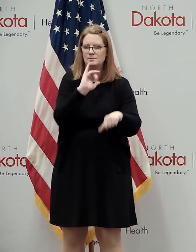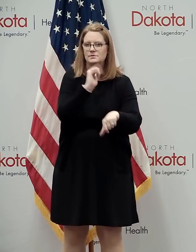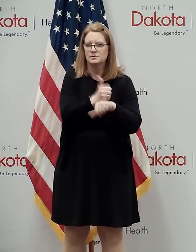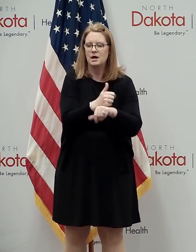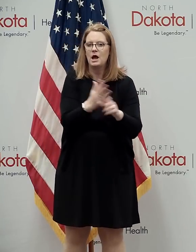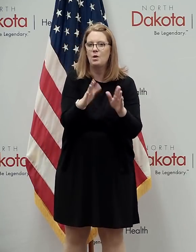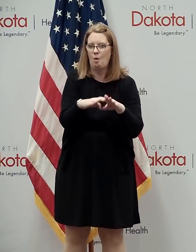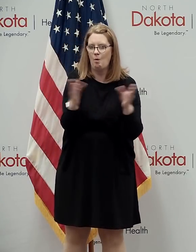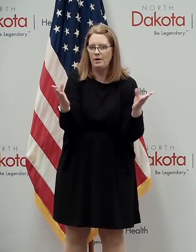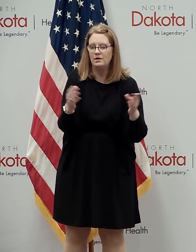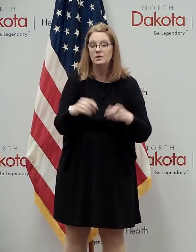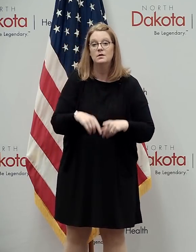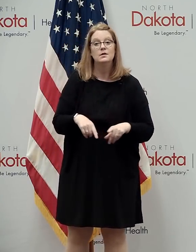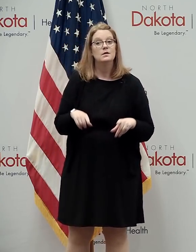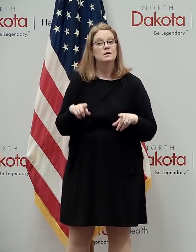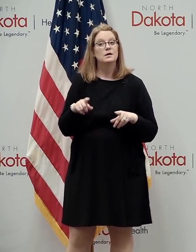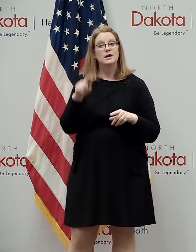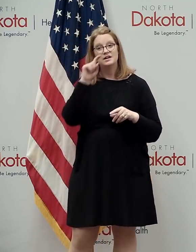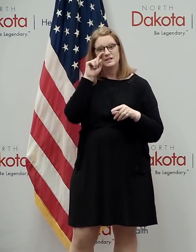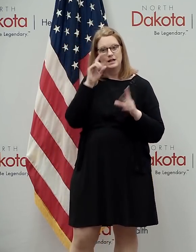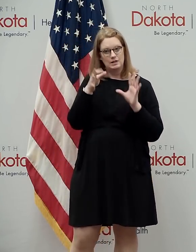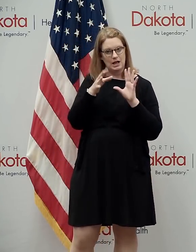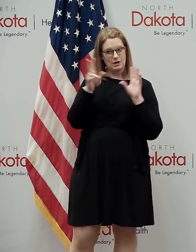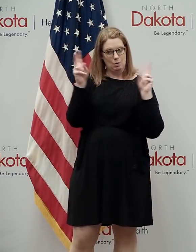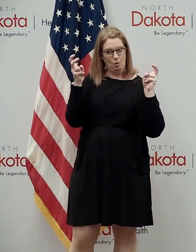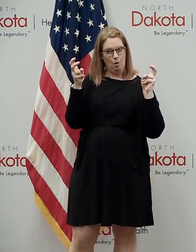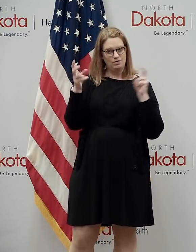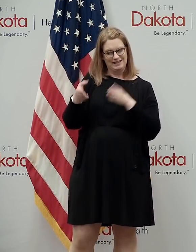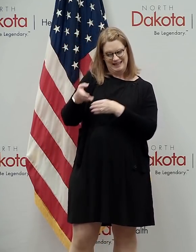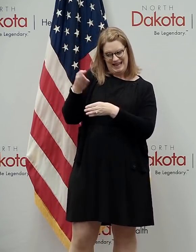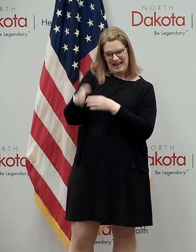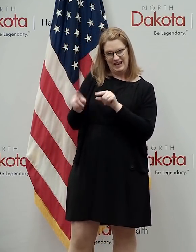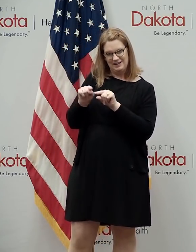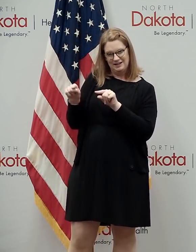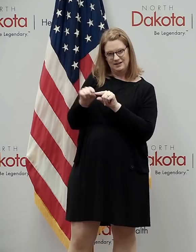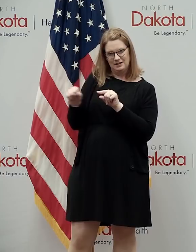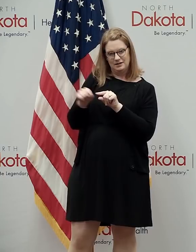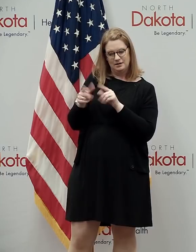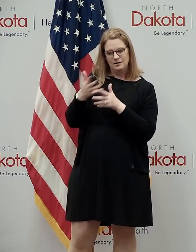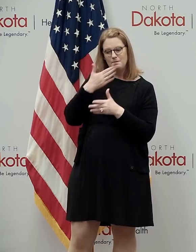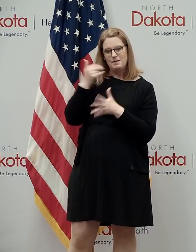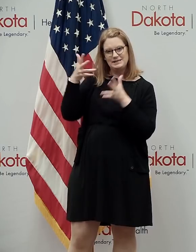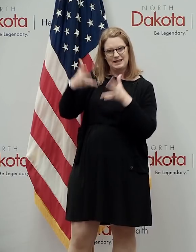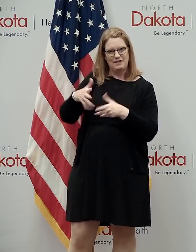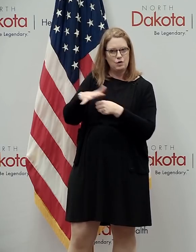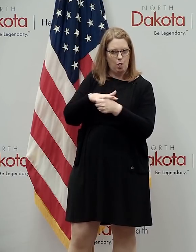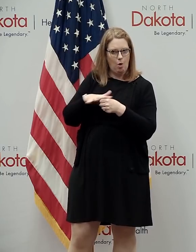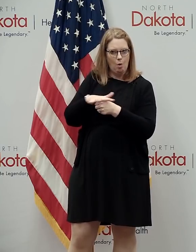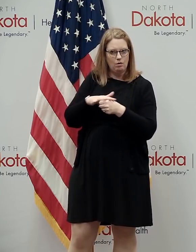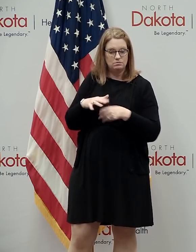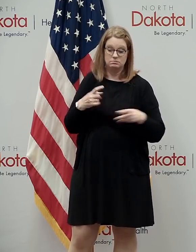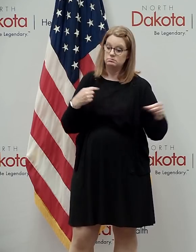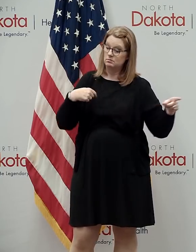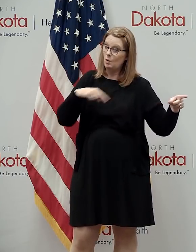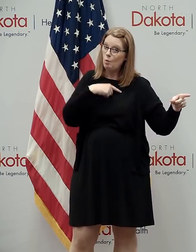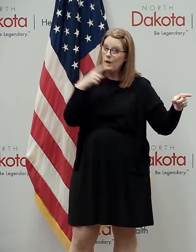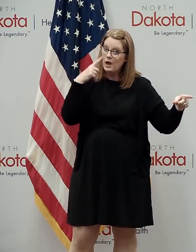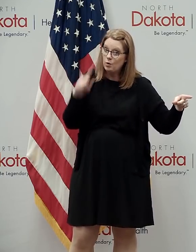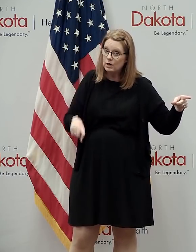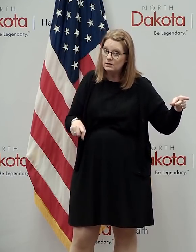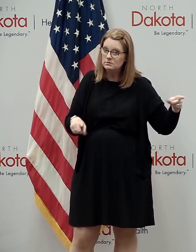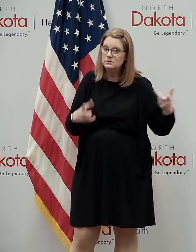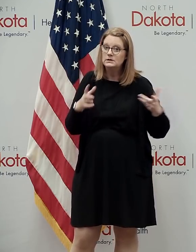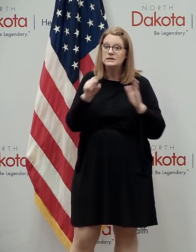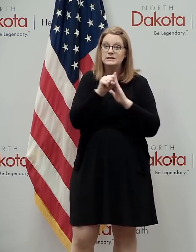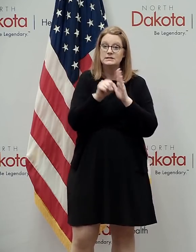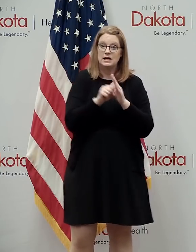I support that. But she also says at the end of that quote that it's you know, best left to local, and we agree with that. I mean, this, you know, states working with the